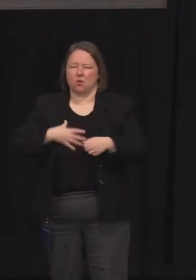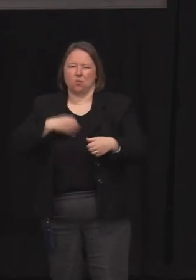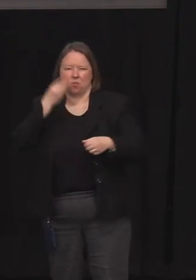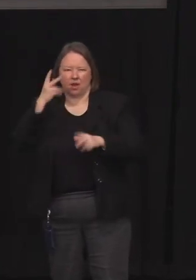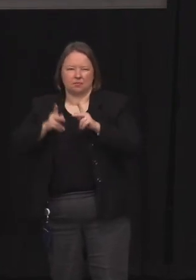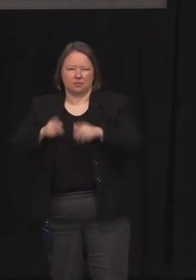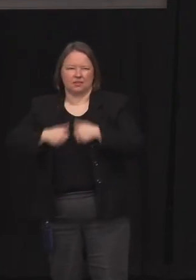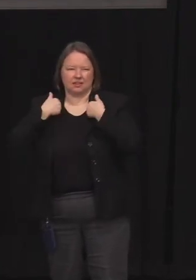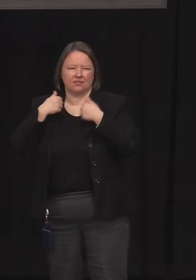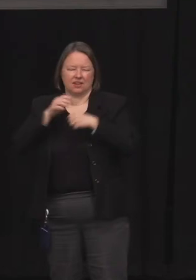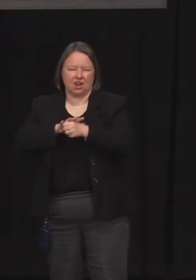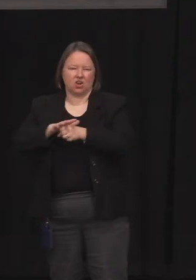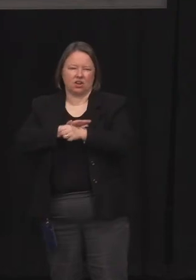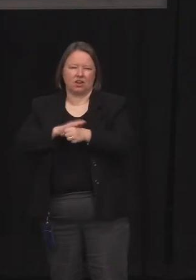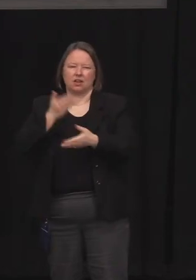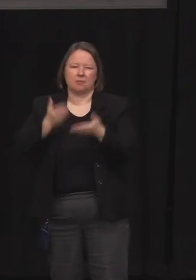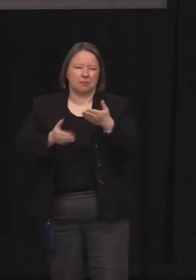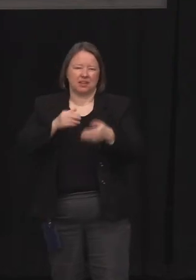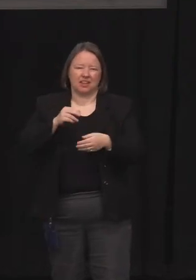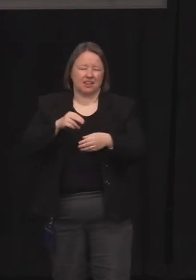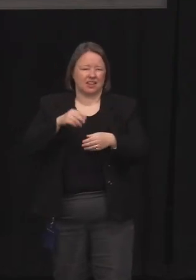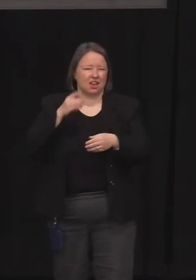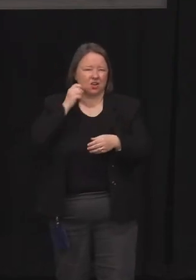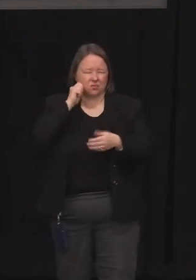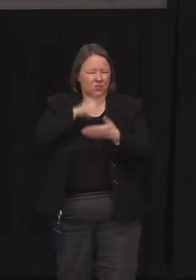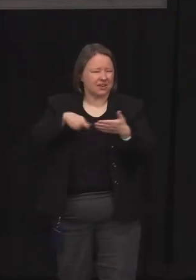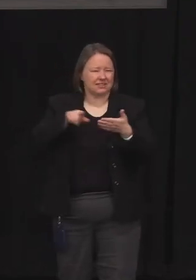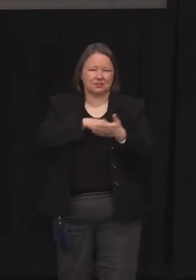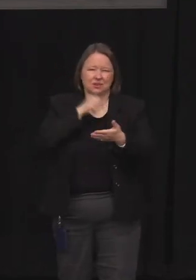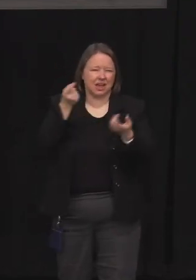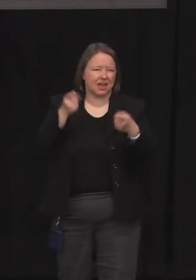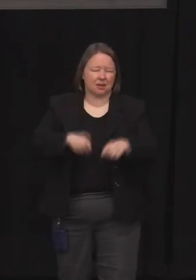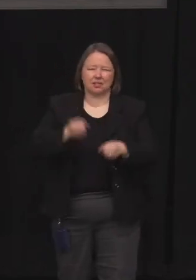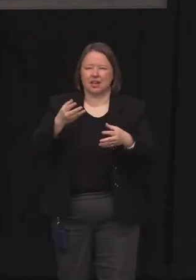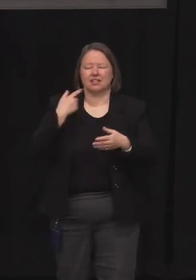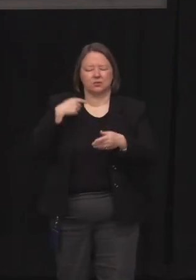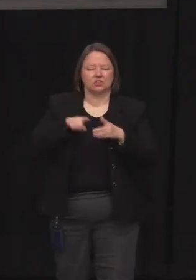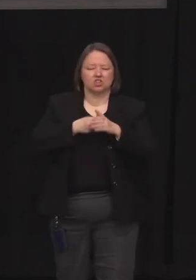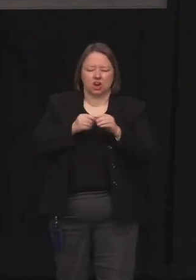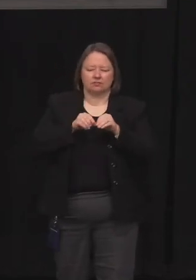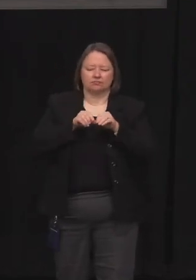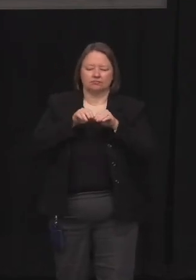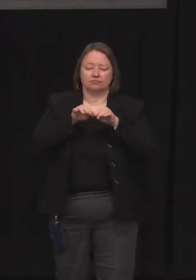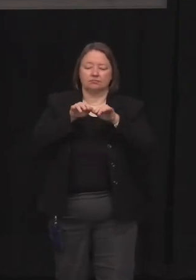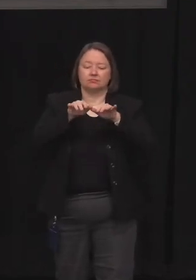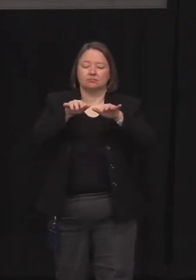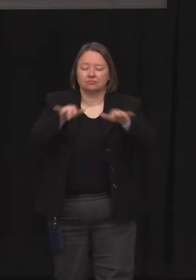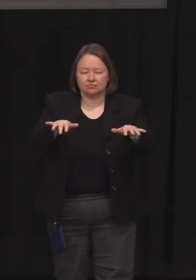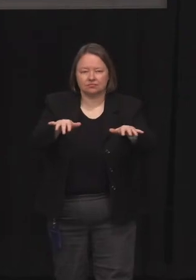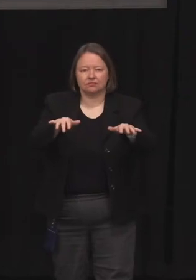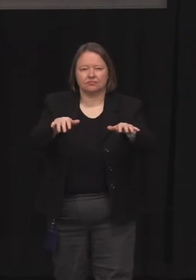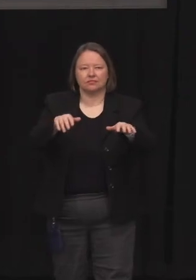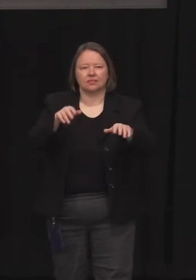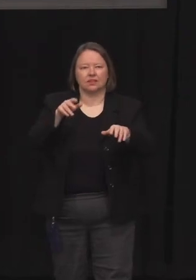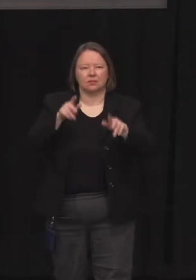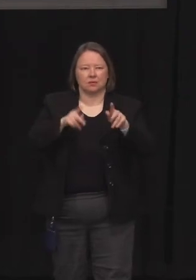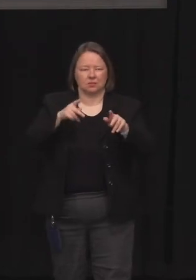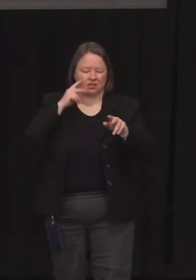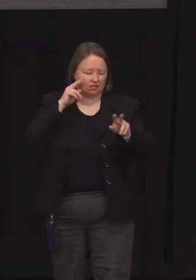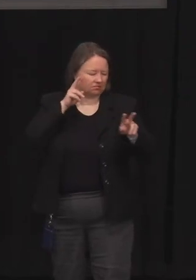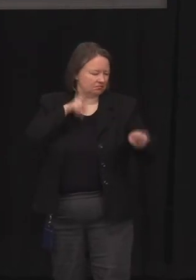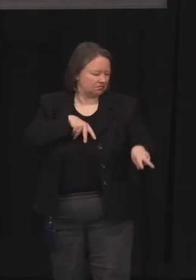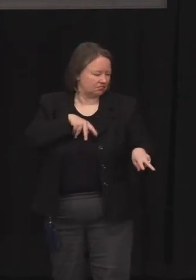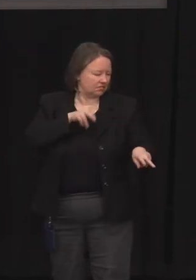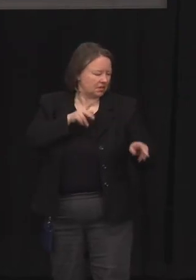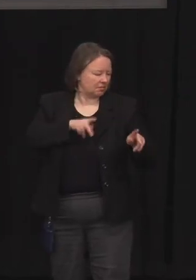people wouldn't joke about racism as much, and maybe this would start a domino effect that would get rid of looking down upon gay and trans